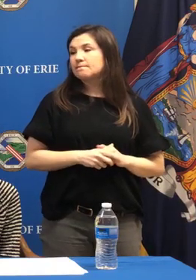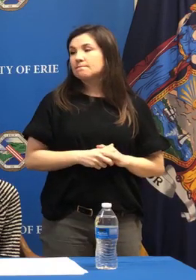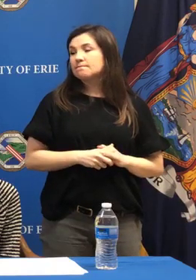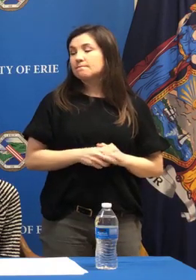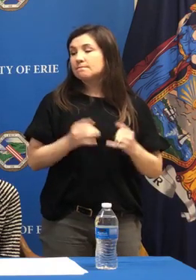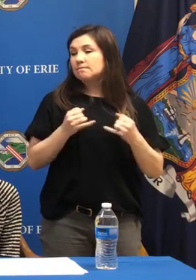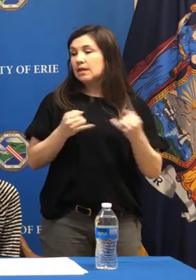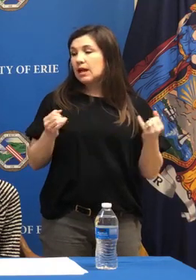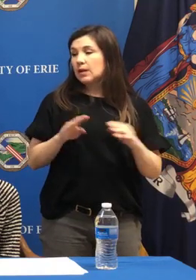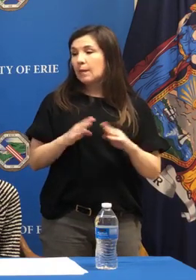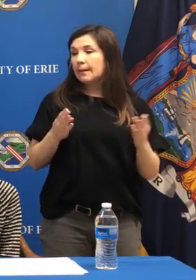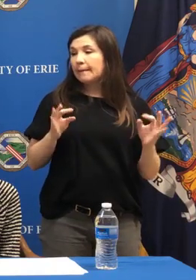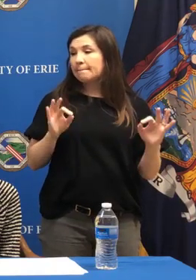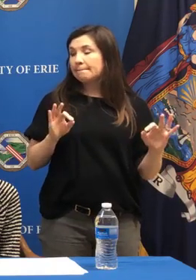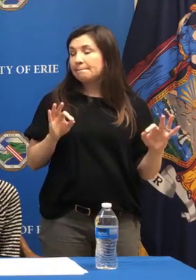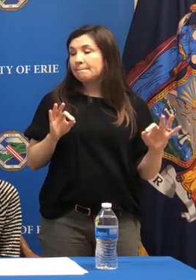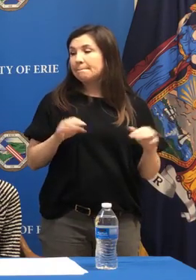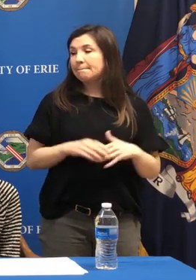is open.